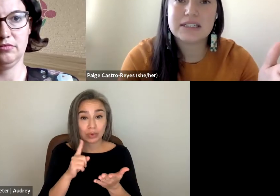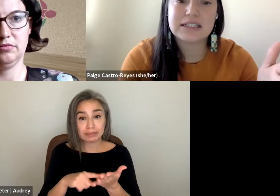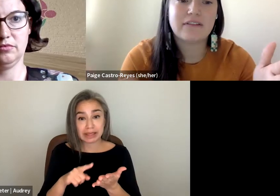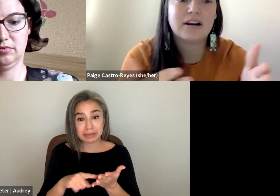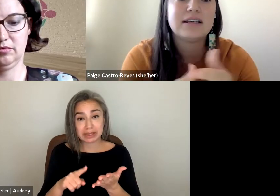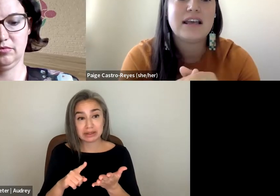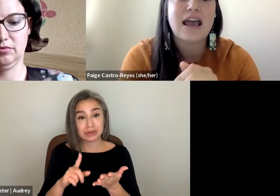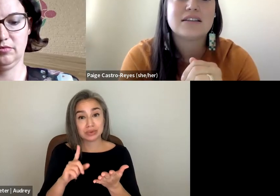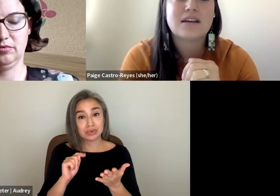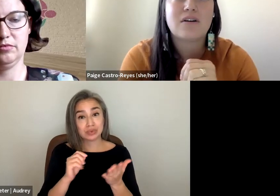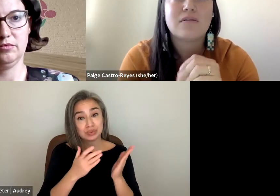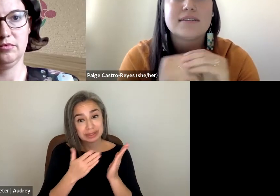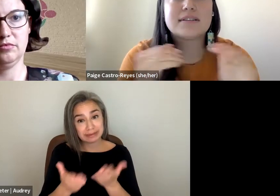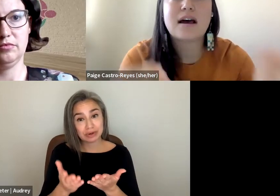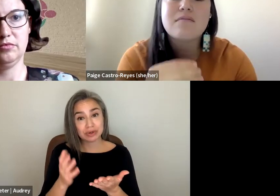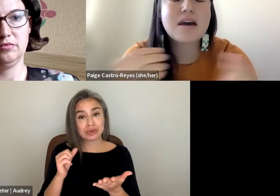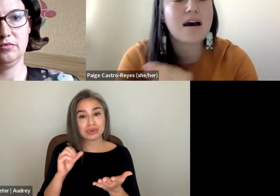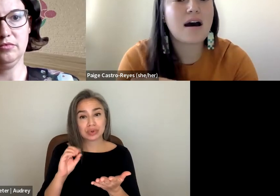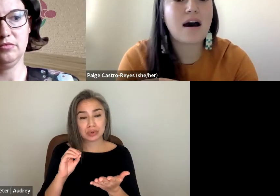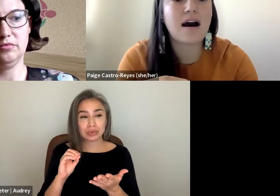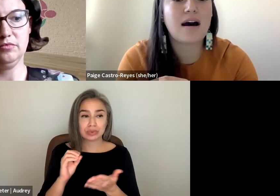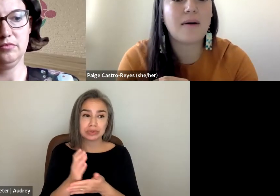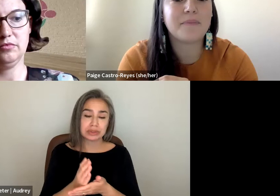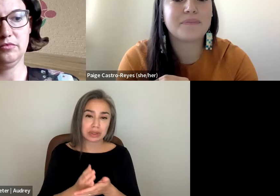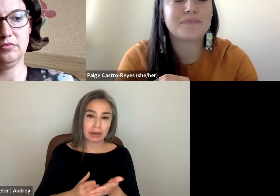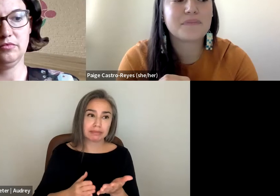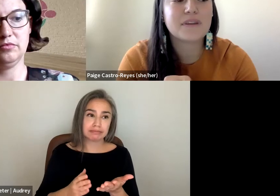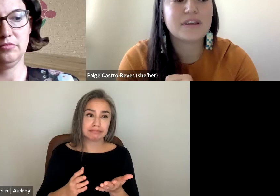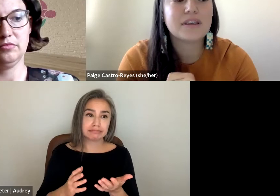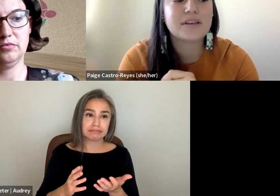to be delivered. And so some